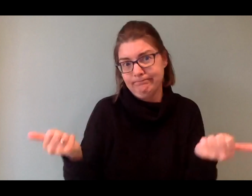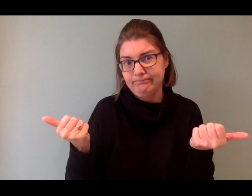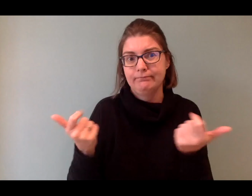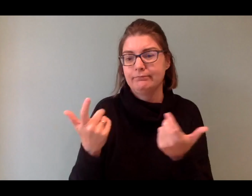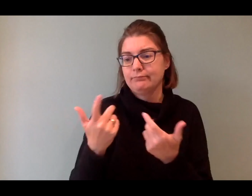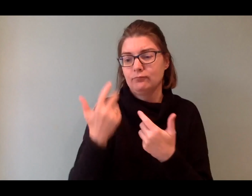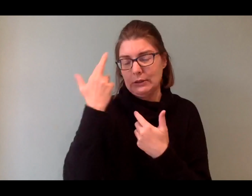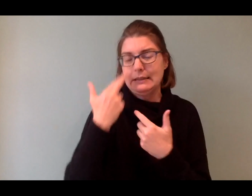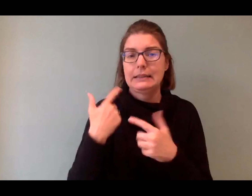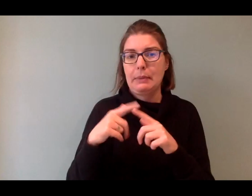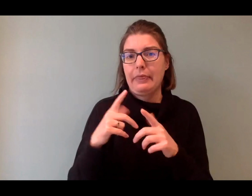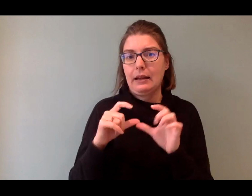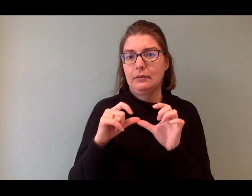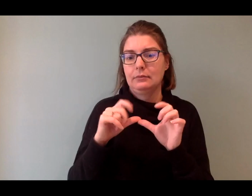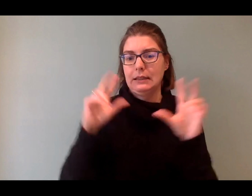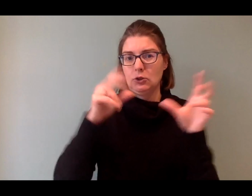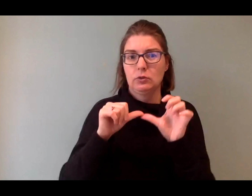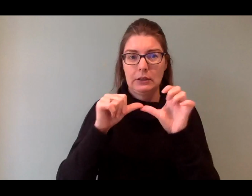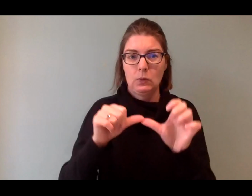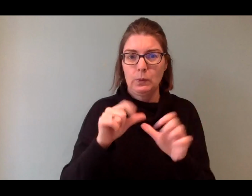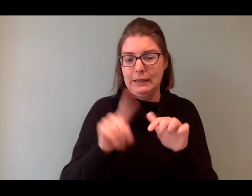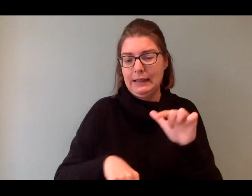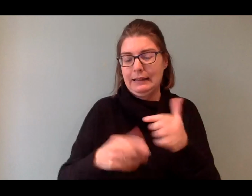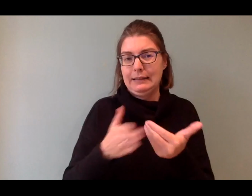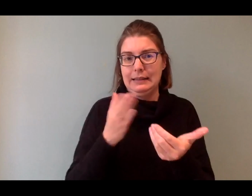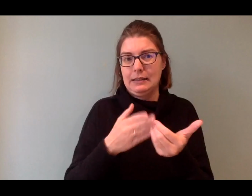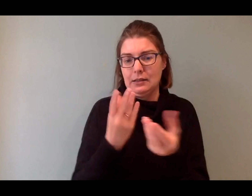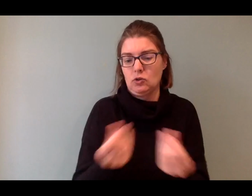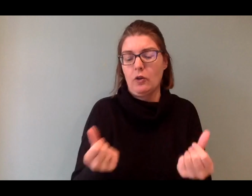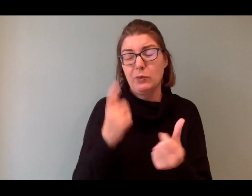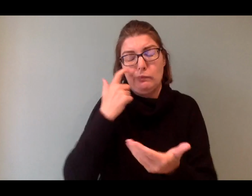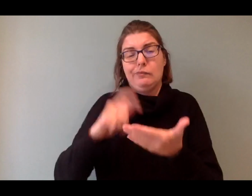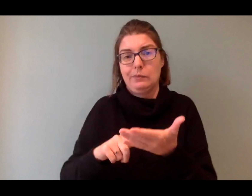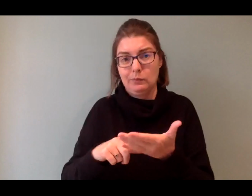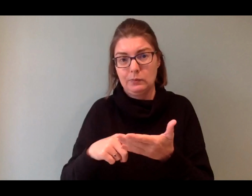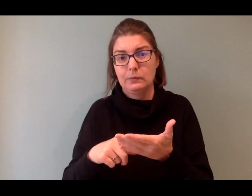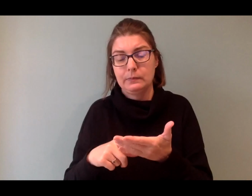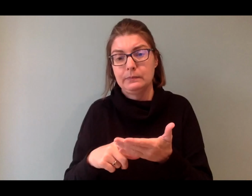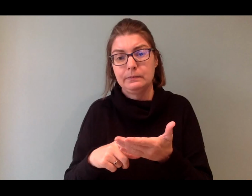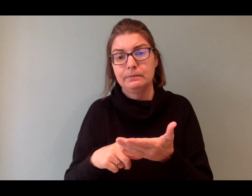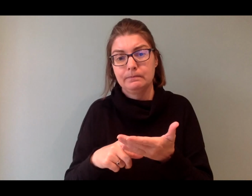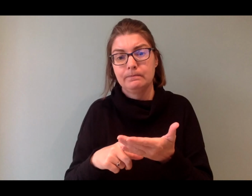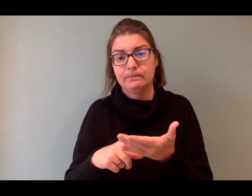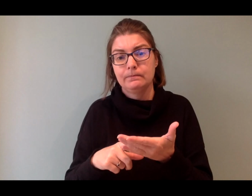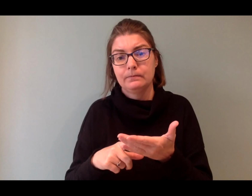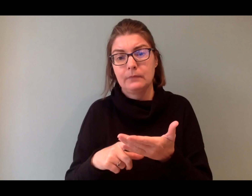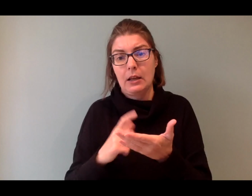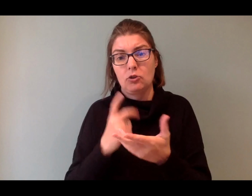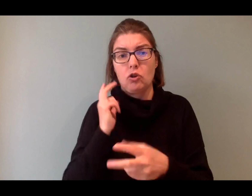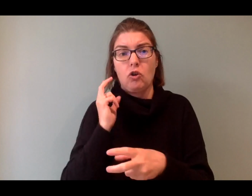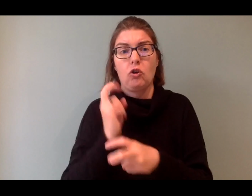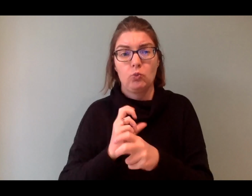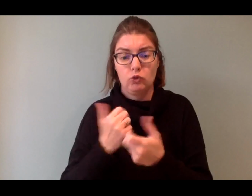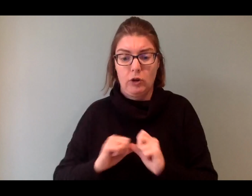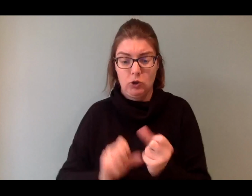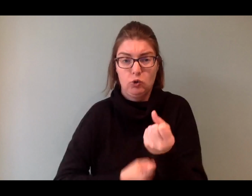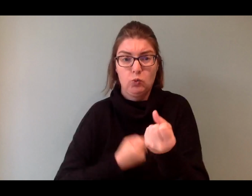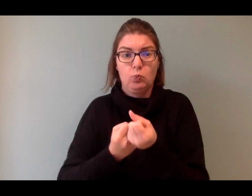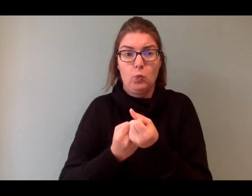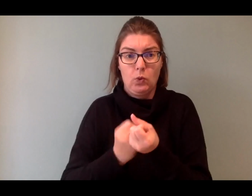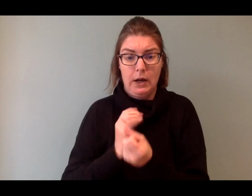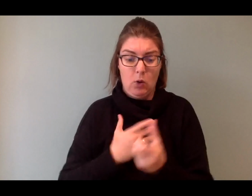issue and not something we can easily solve, but just wanted to recognize that as hard as we try to help support our